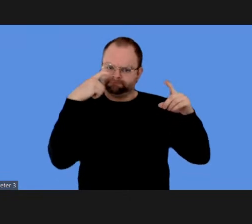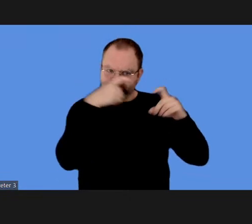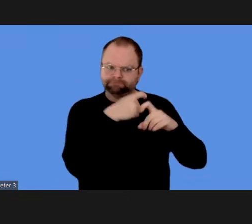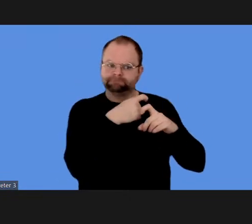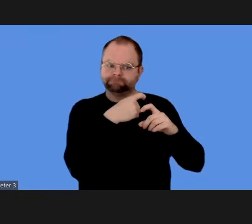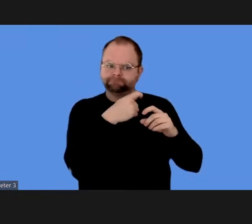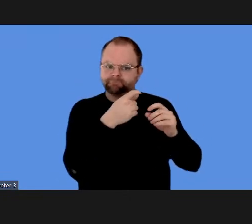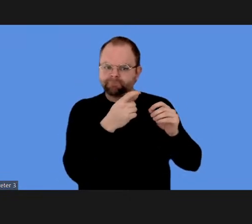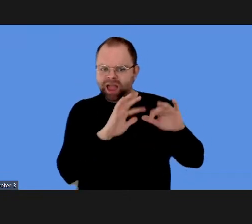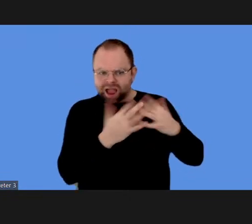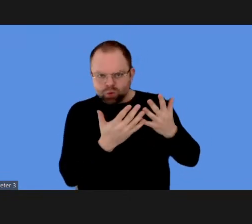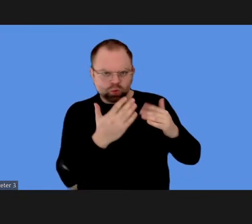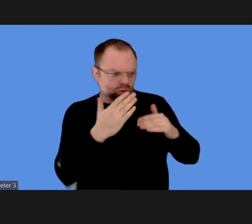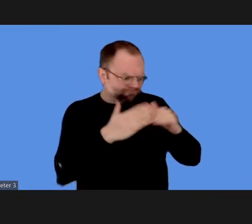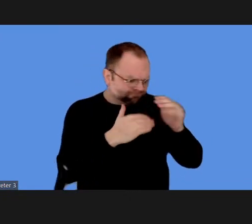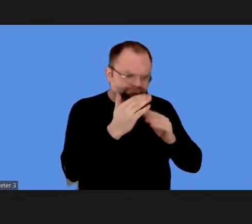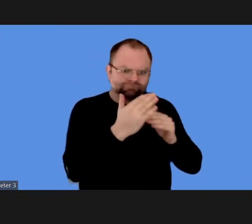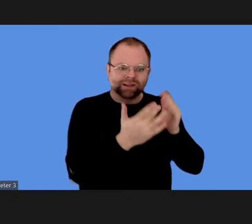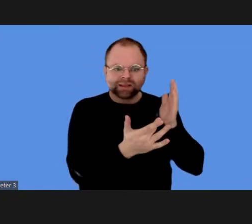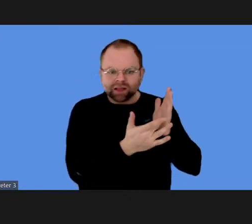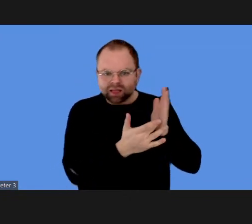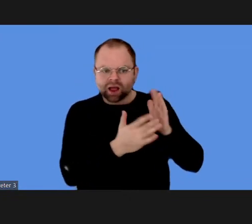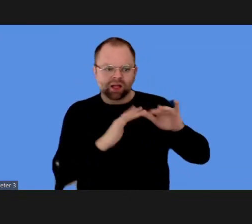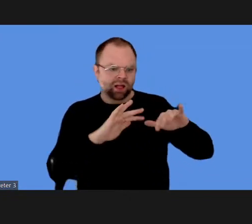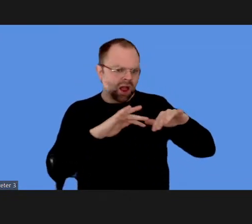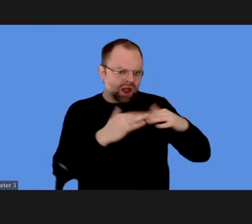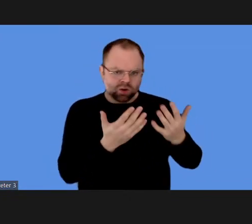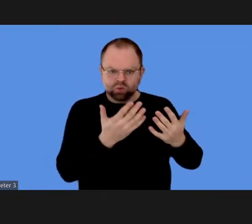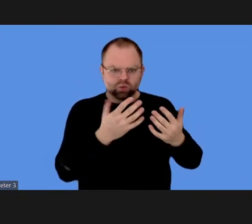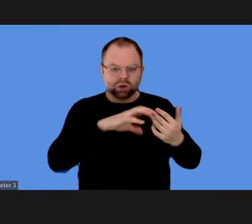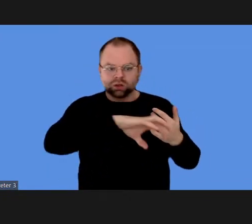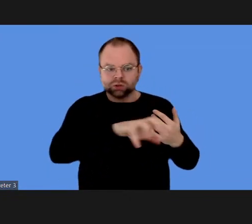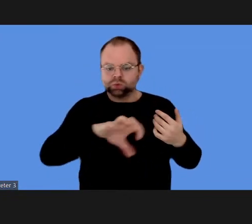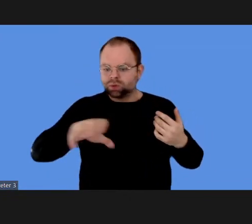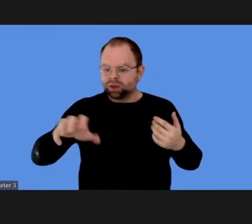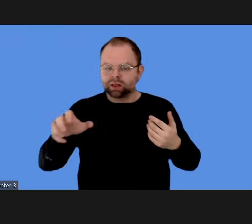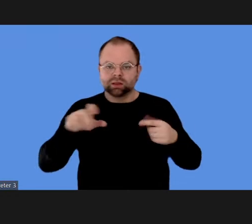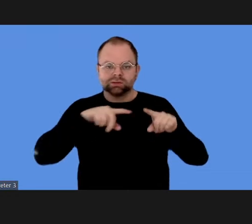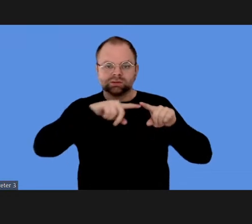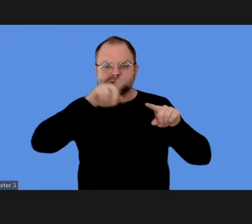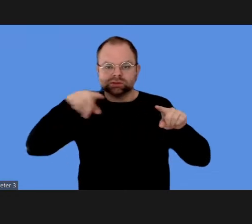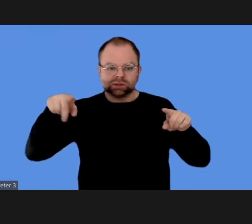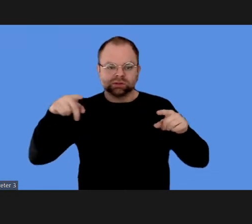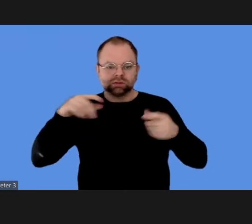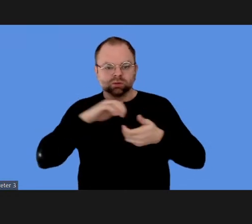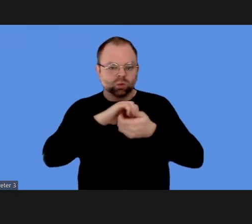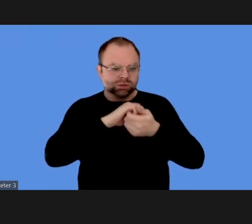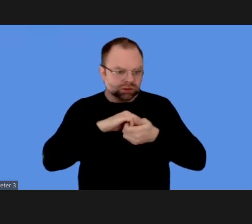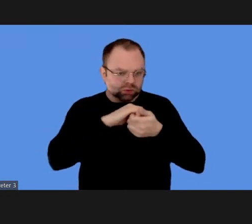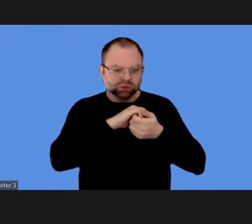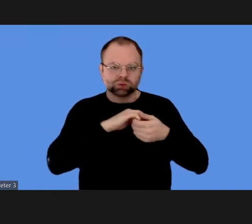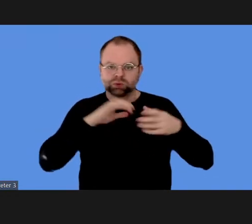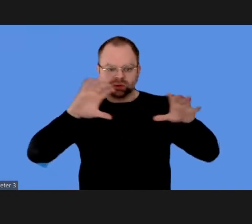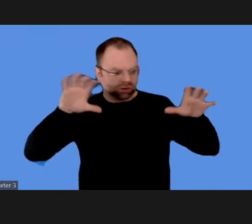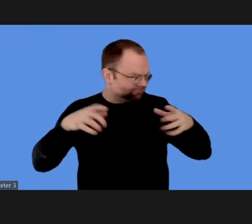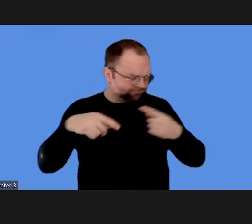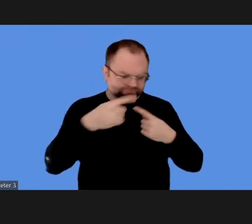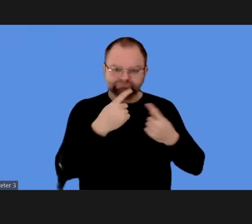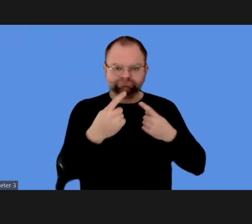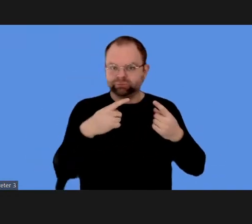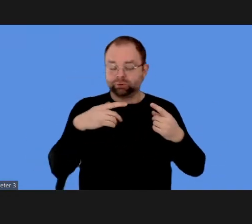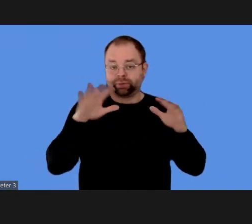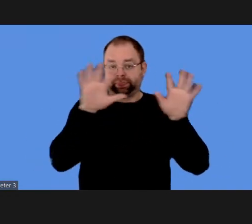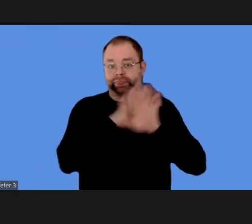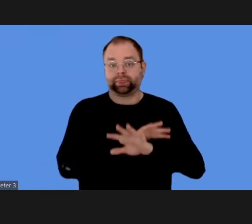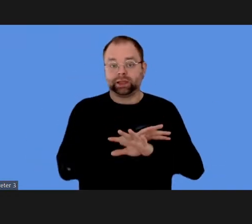successful implementation of the 2017 Cape Town Global Action for Sustainable Data. For us, creating such platforms